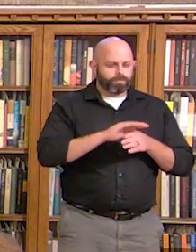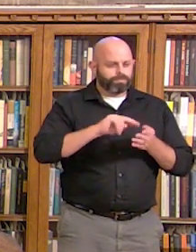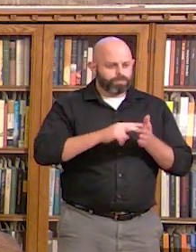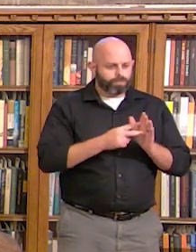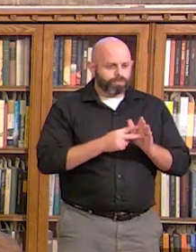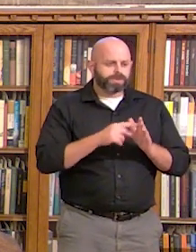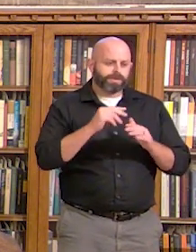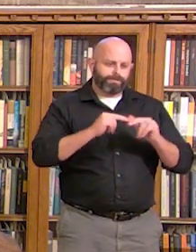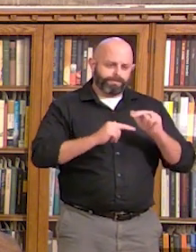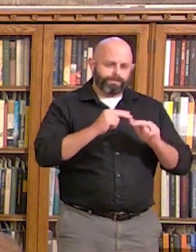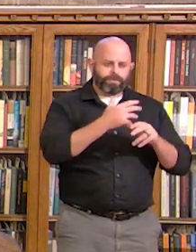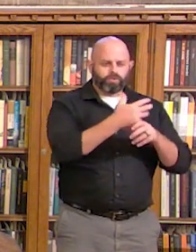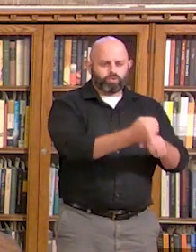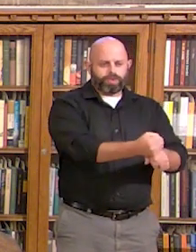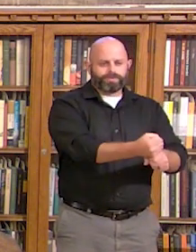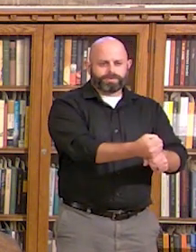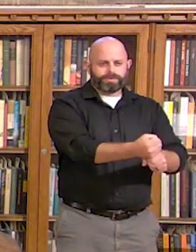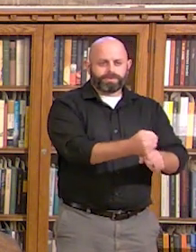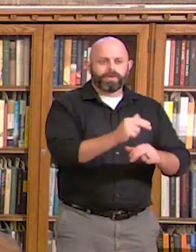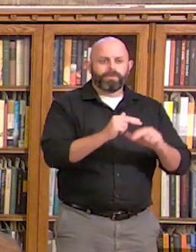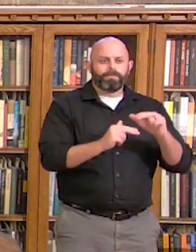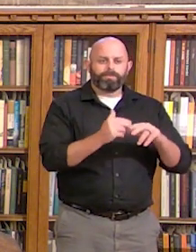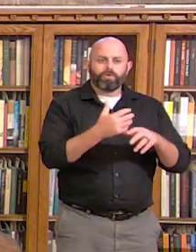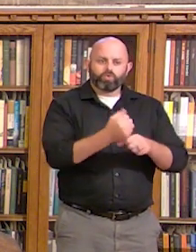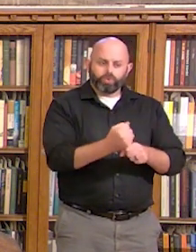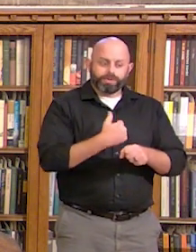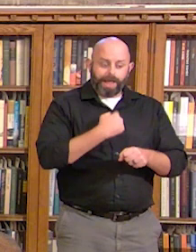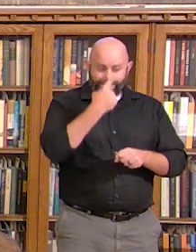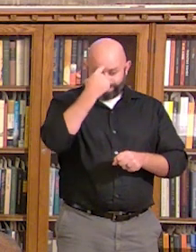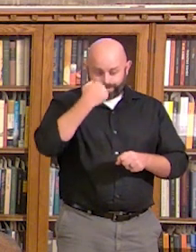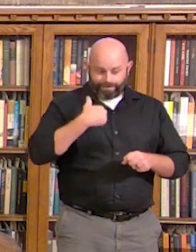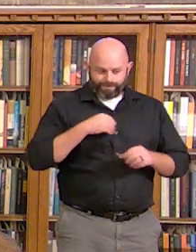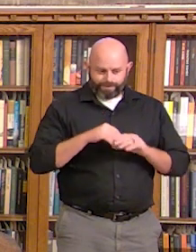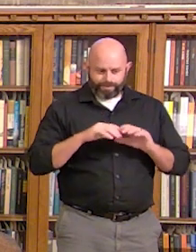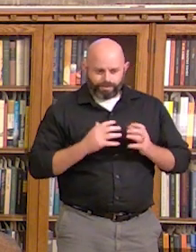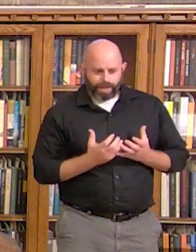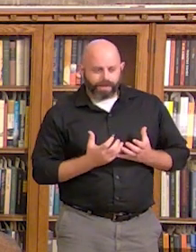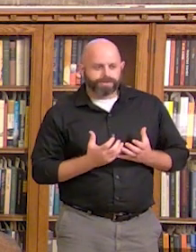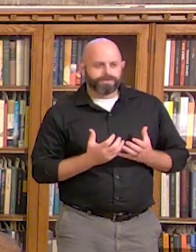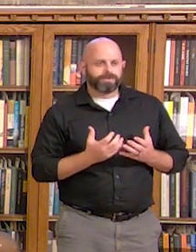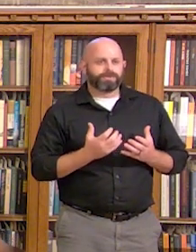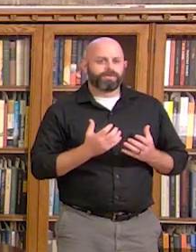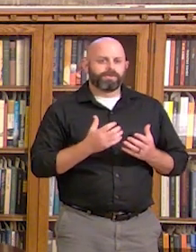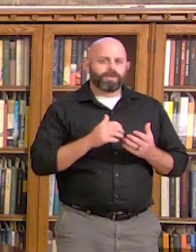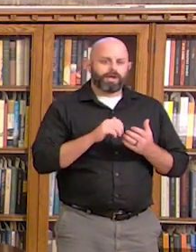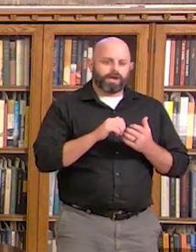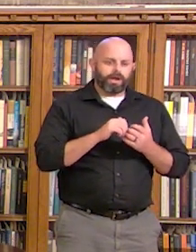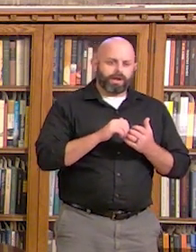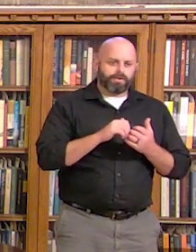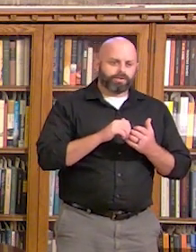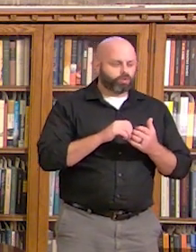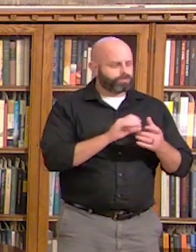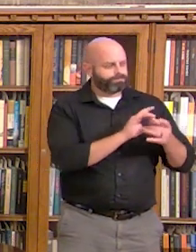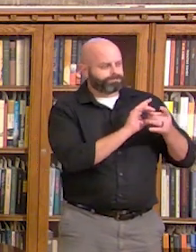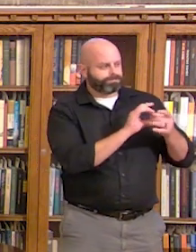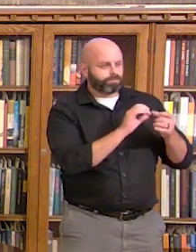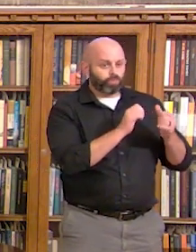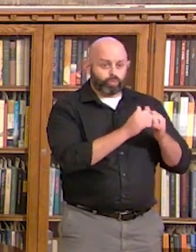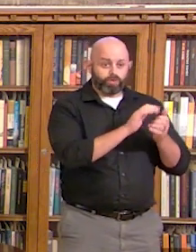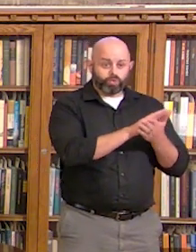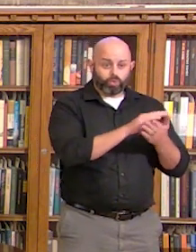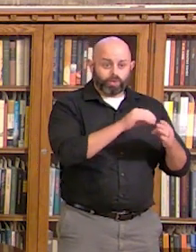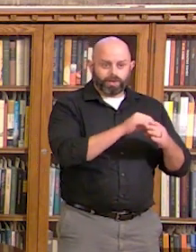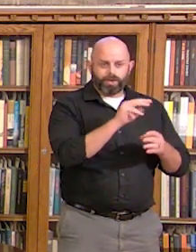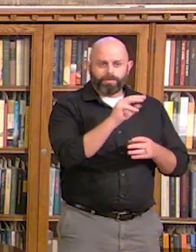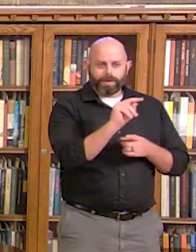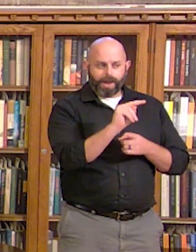level of trust and to build that trust that I think that I have in my classroom to have over Zoom with a school in Montana takes time but I